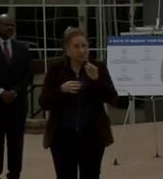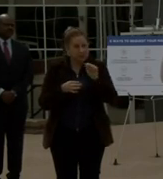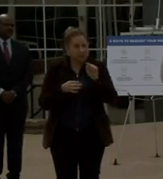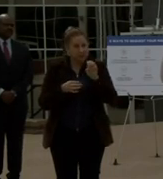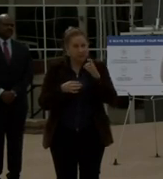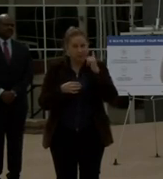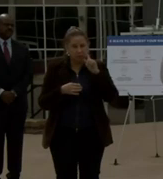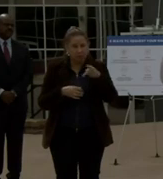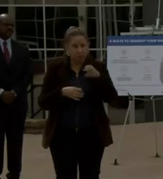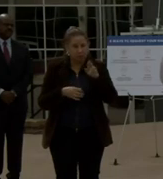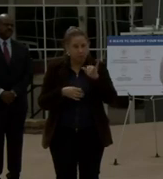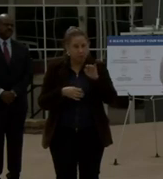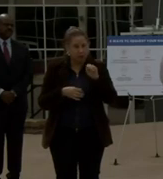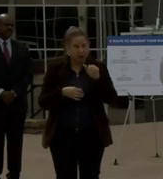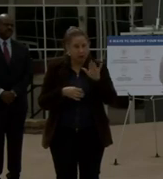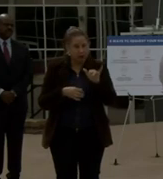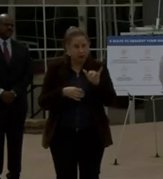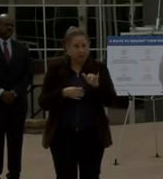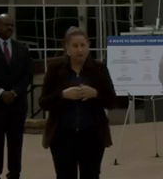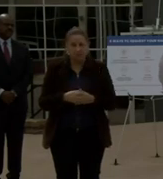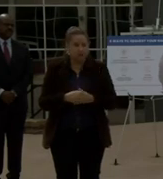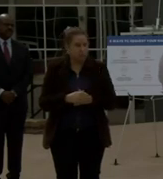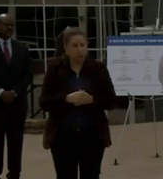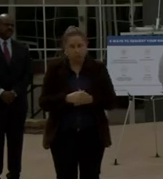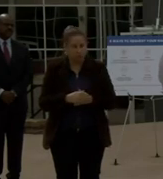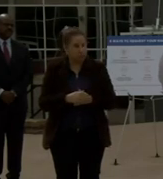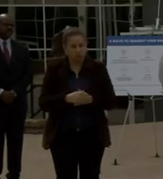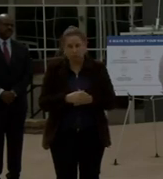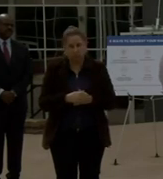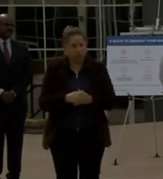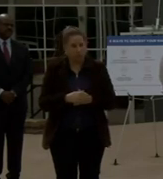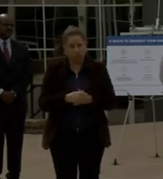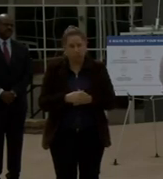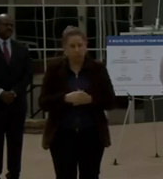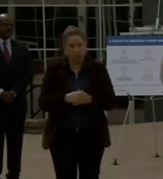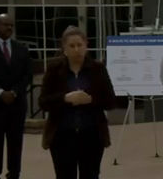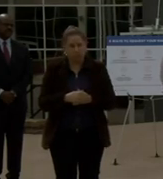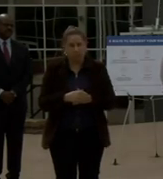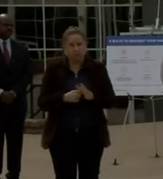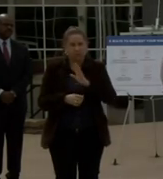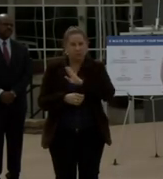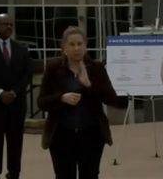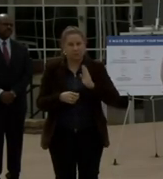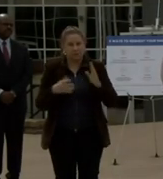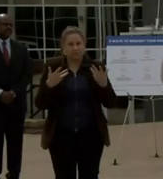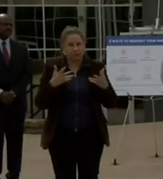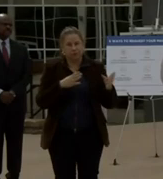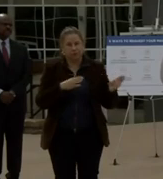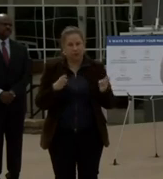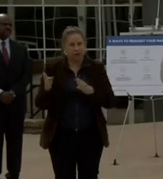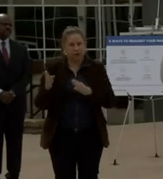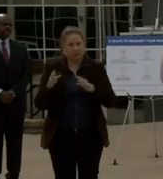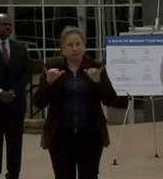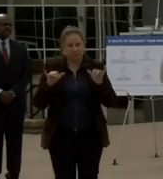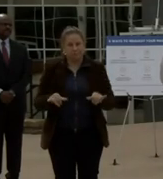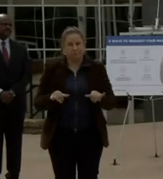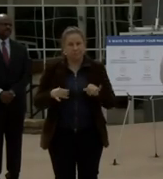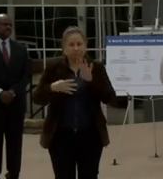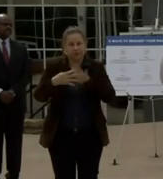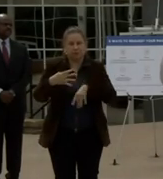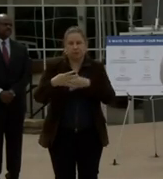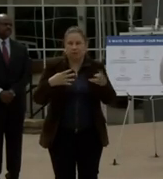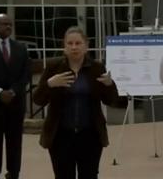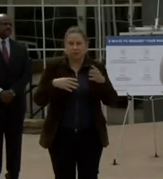No, I think you heard from Mr. Bennett that the board's plan is for an on-time election, emphasizing